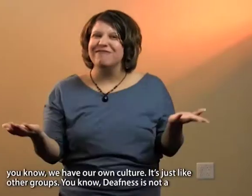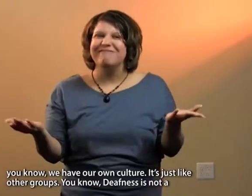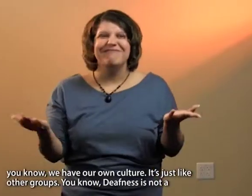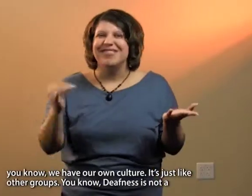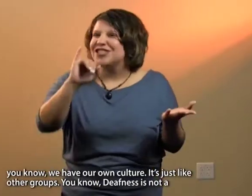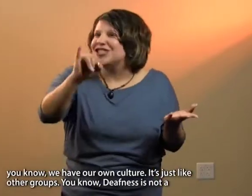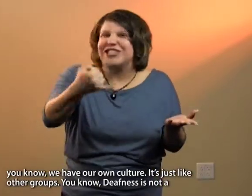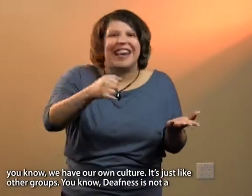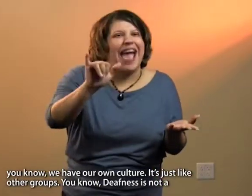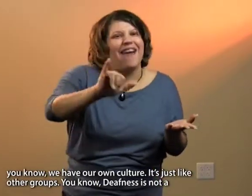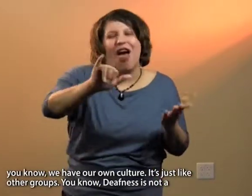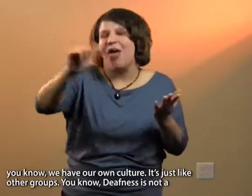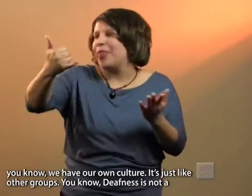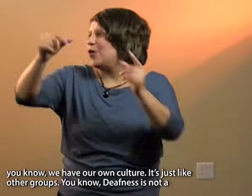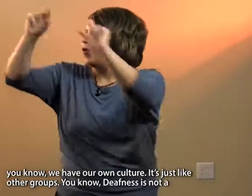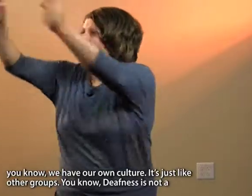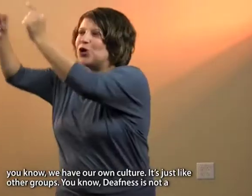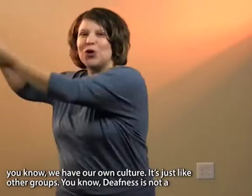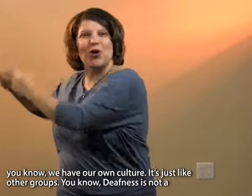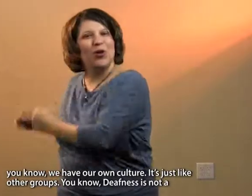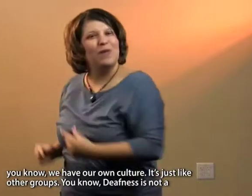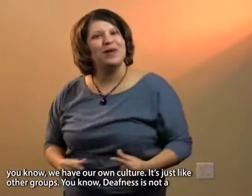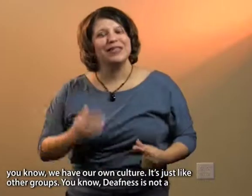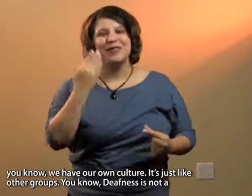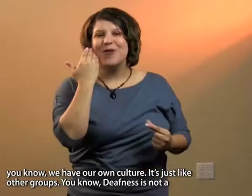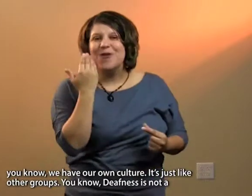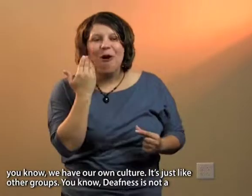we have our own culture it's just like other groups